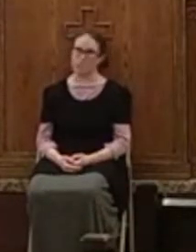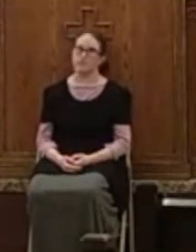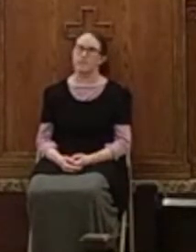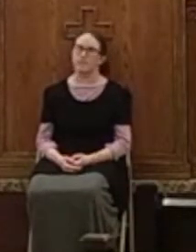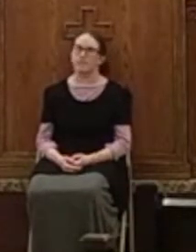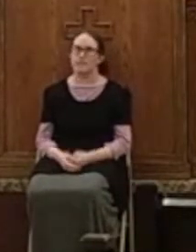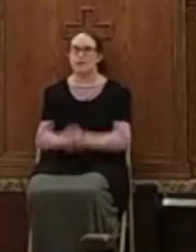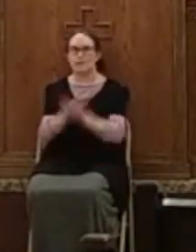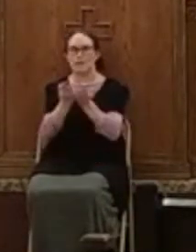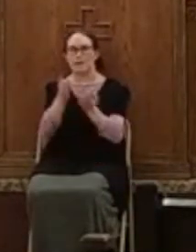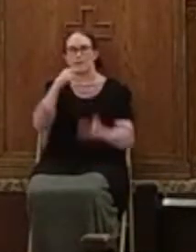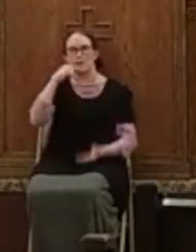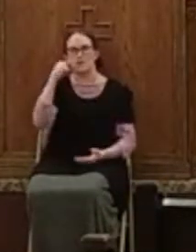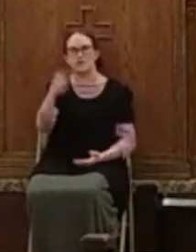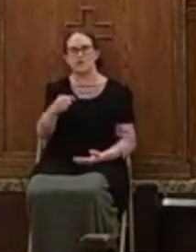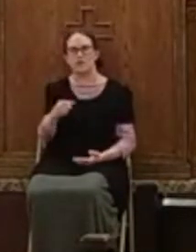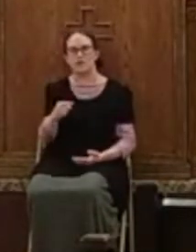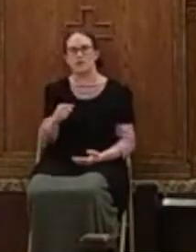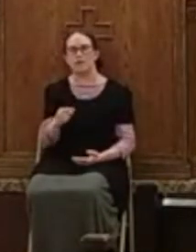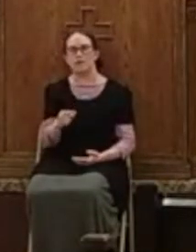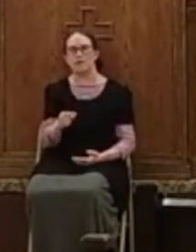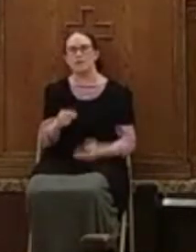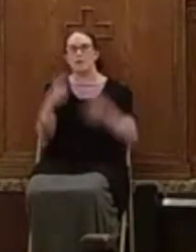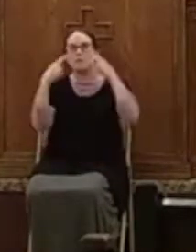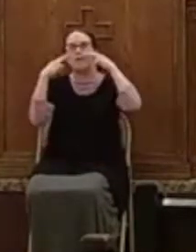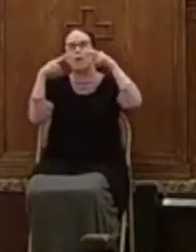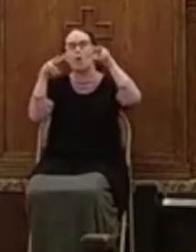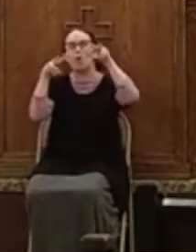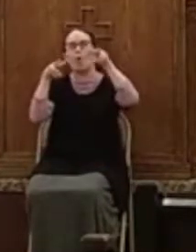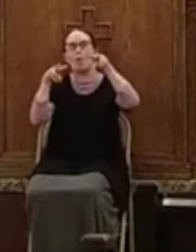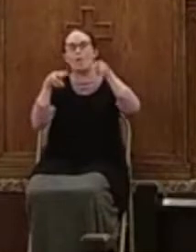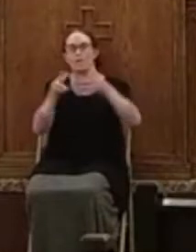That the Bible said, and